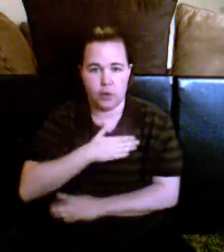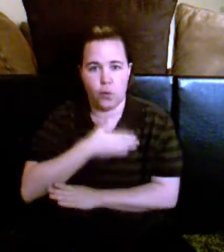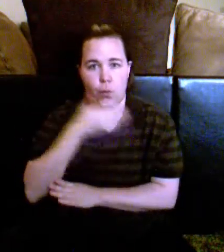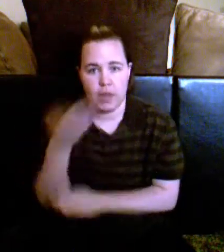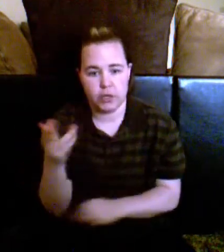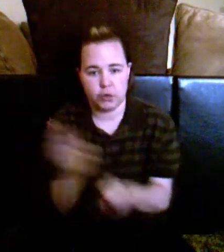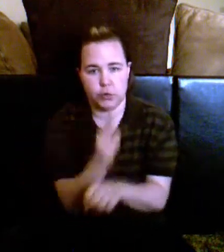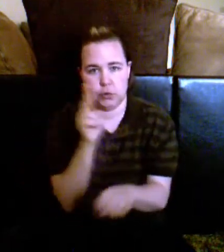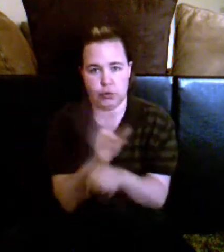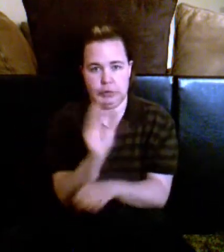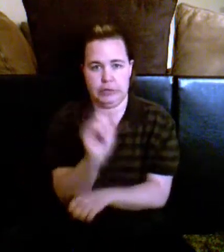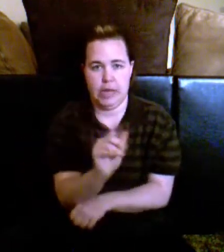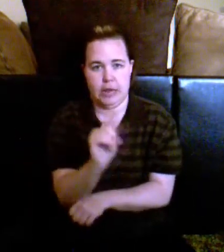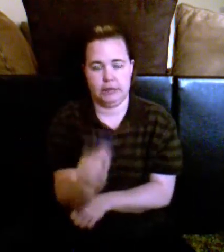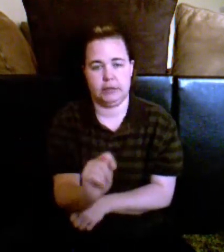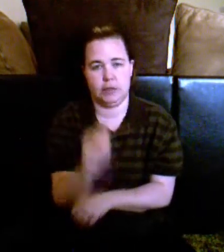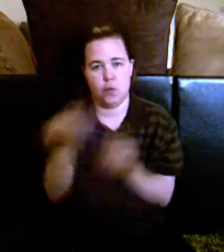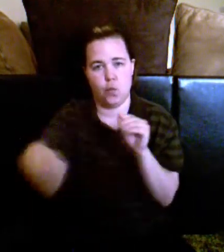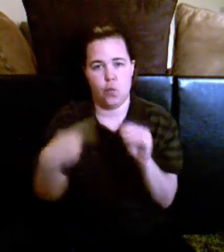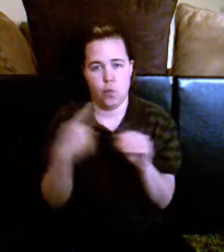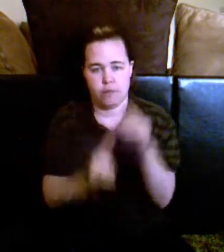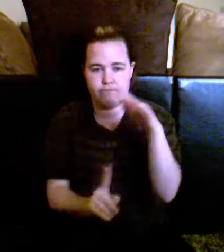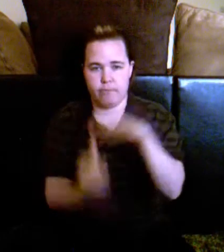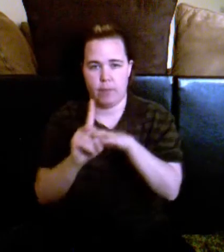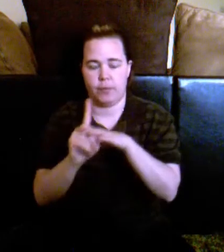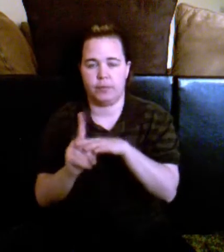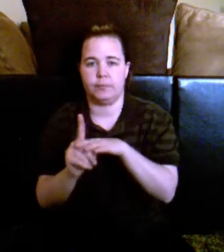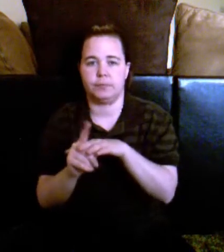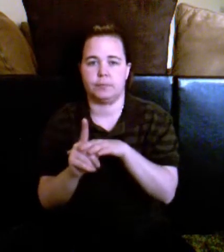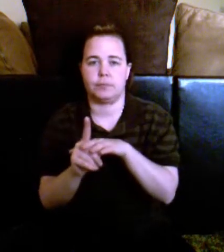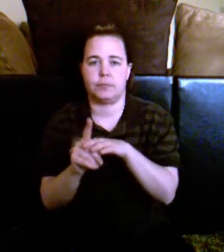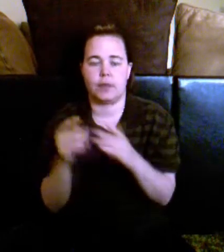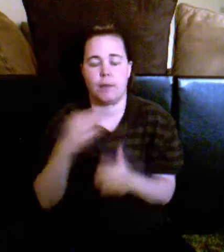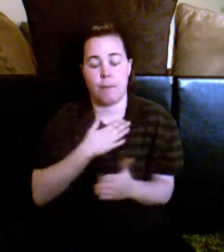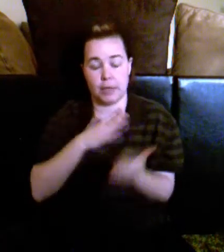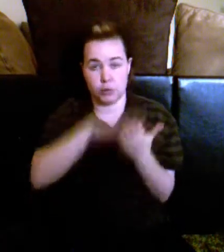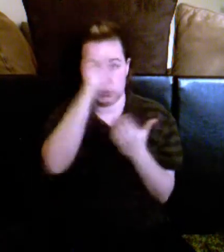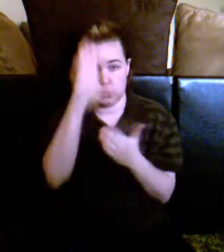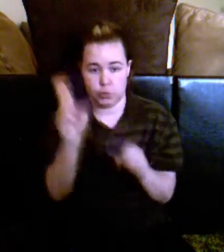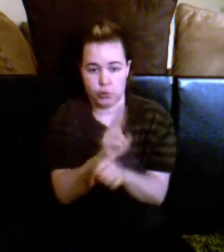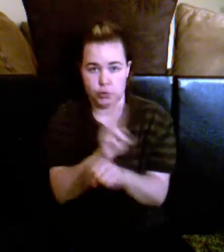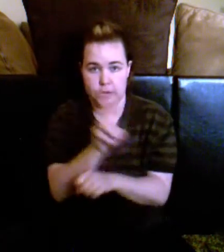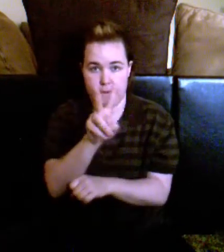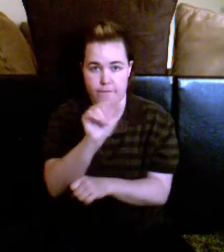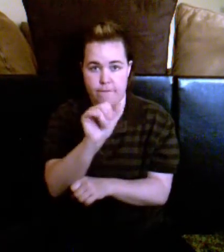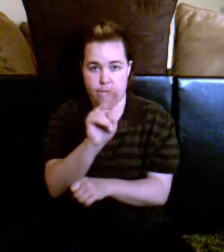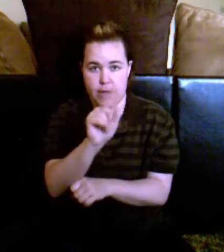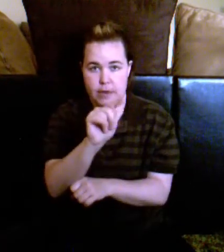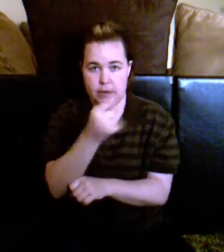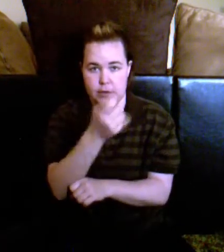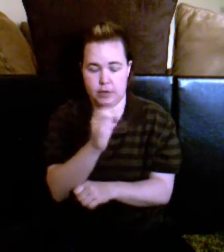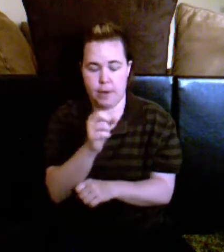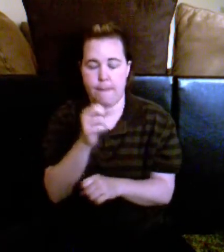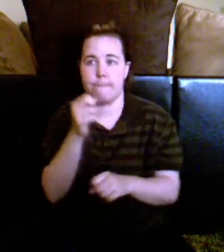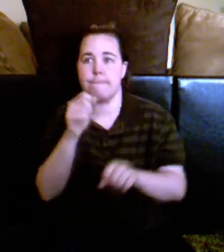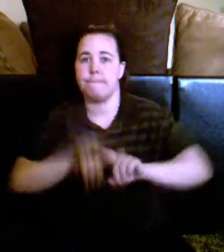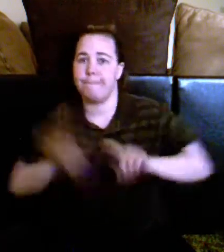the assistive technology when applicable. A student uses Advantage. He also signs. When he is at